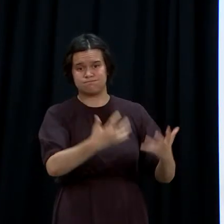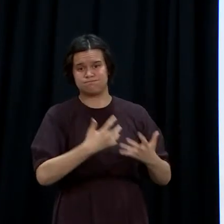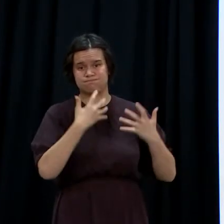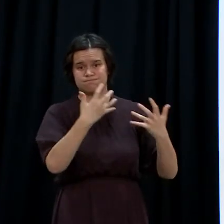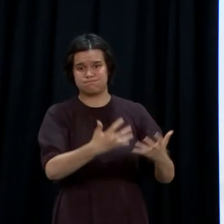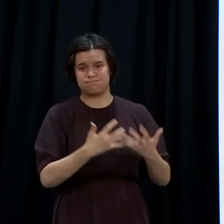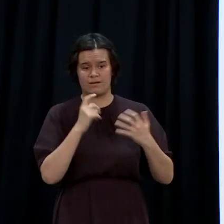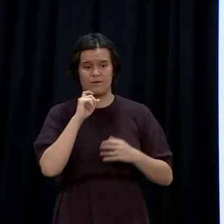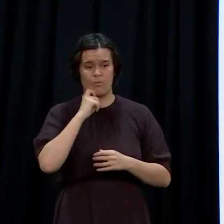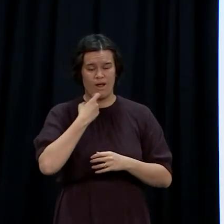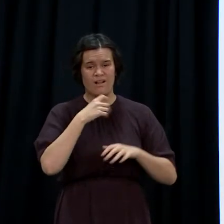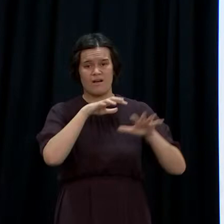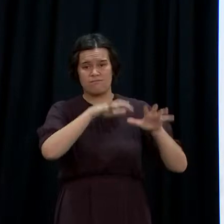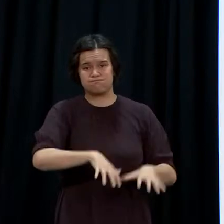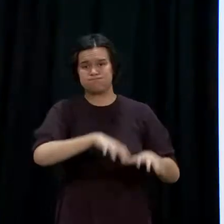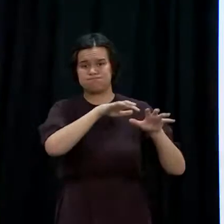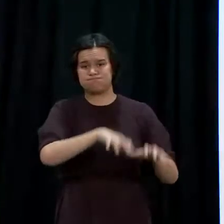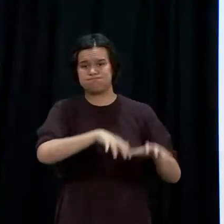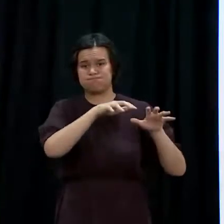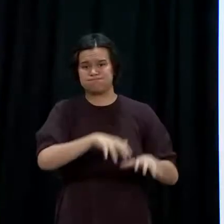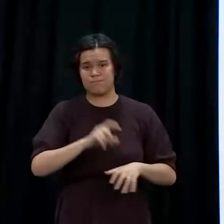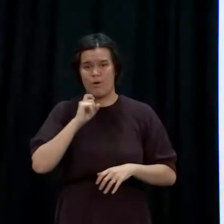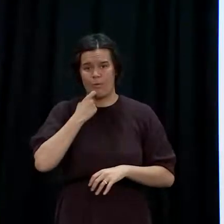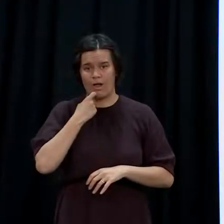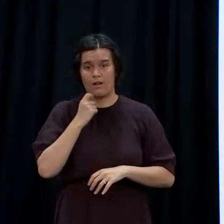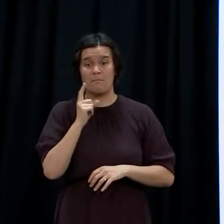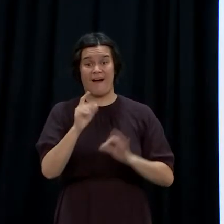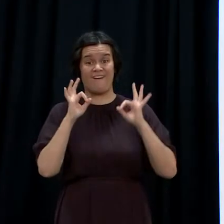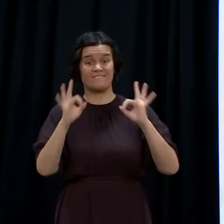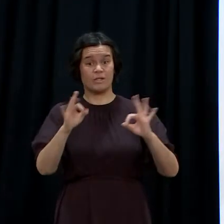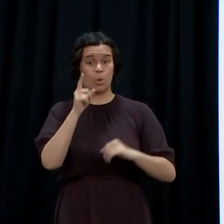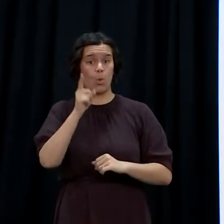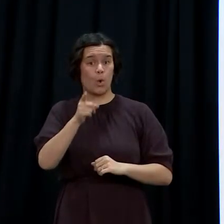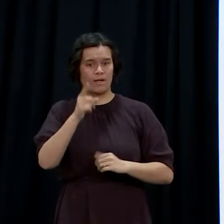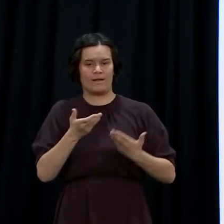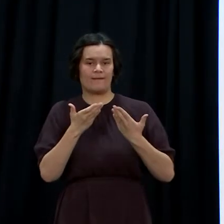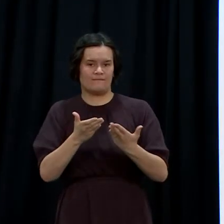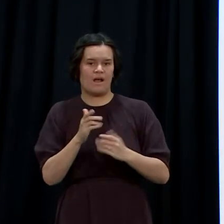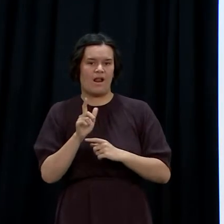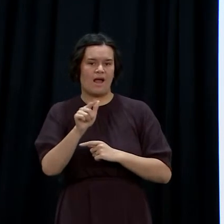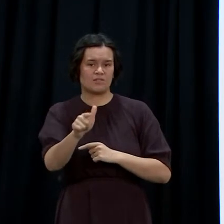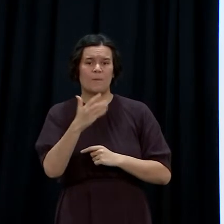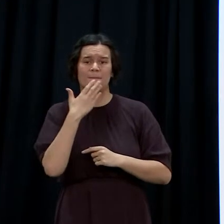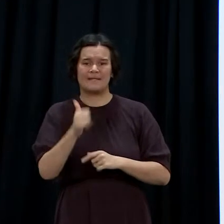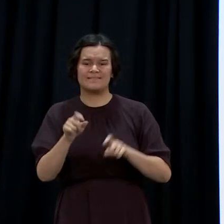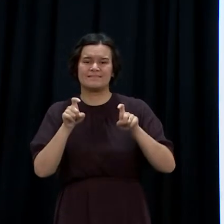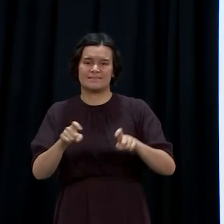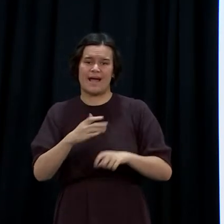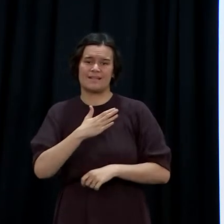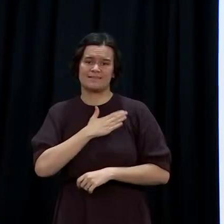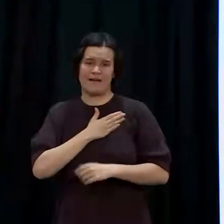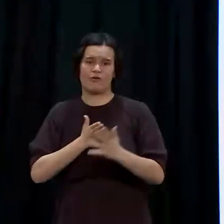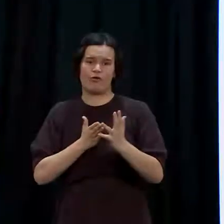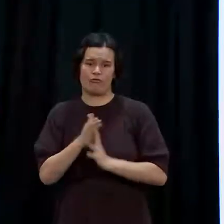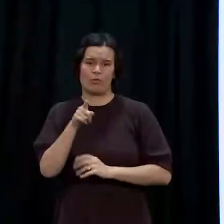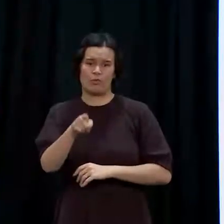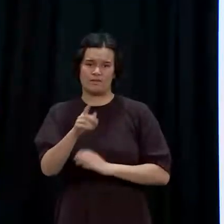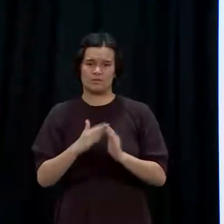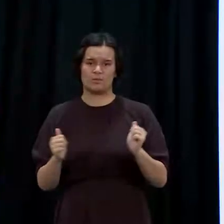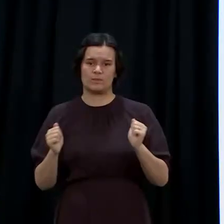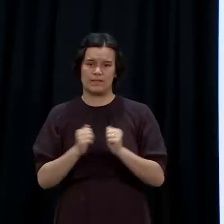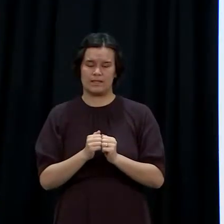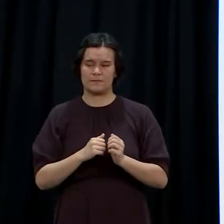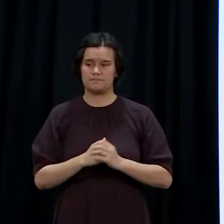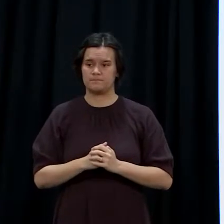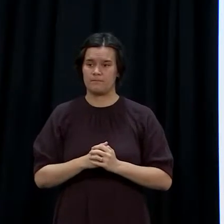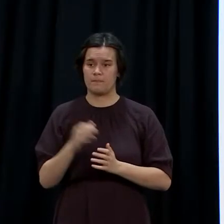South Island, and further warnings about this will be issued close to the time, but please stay safe over this weekend. Mikey. Deputy Prime